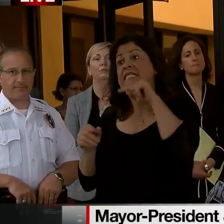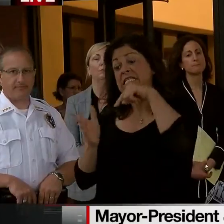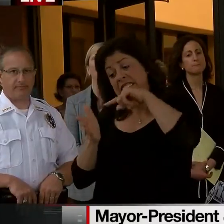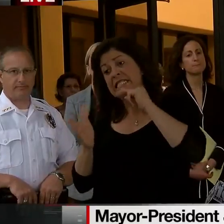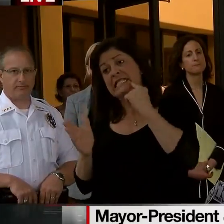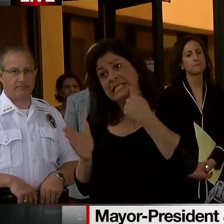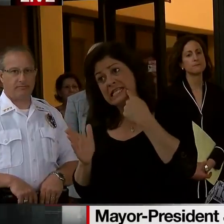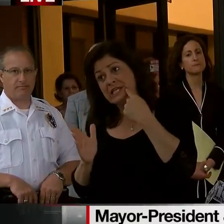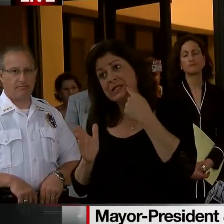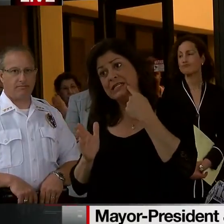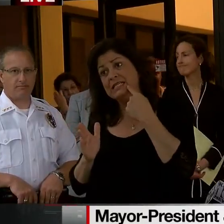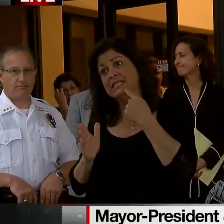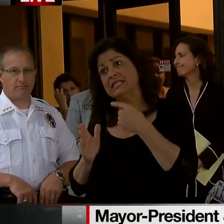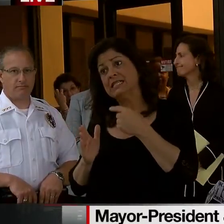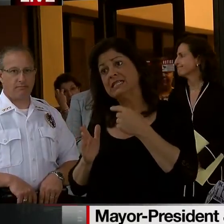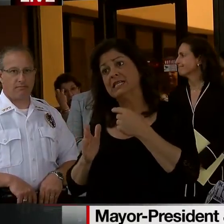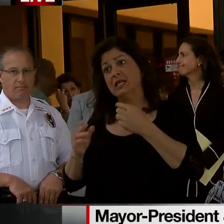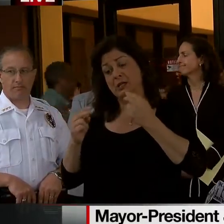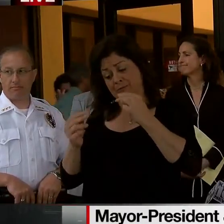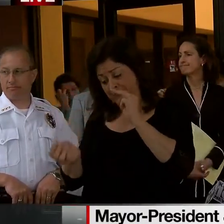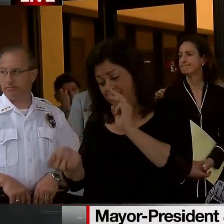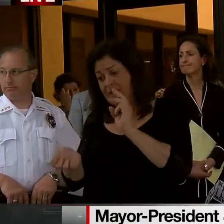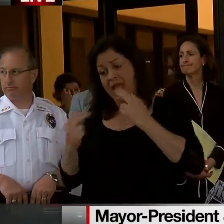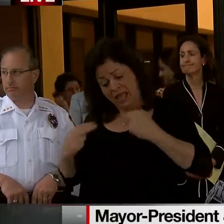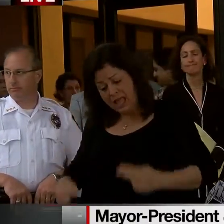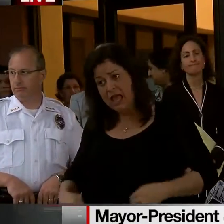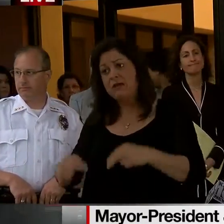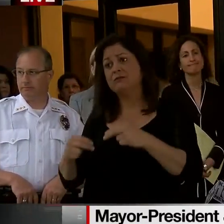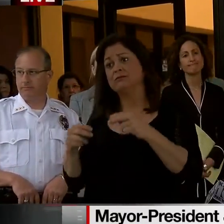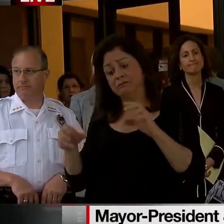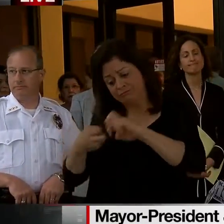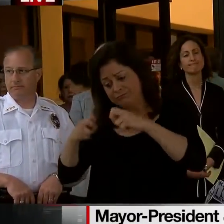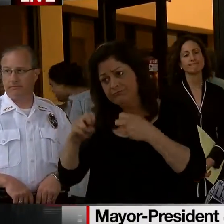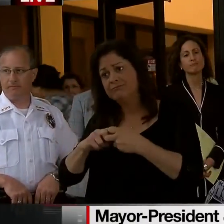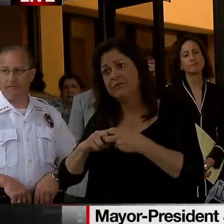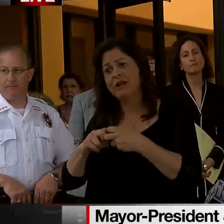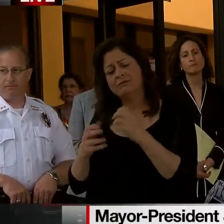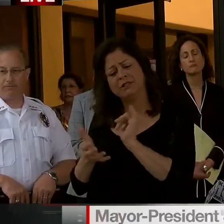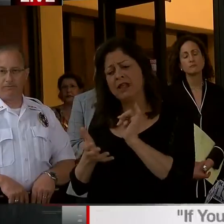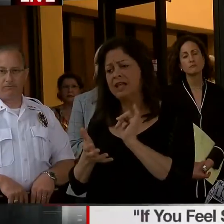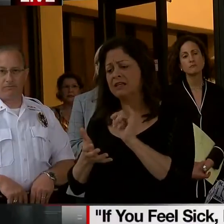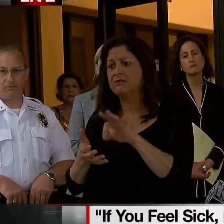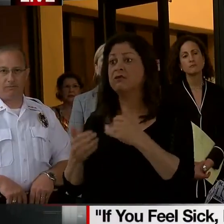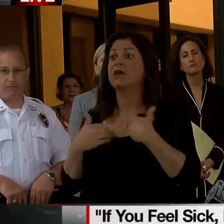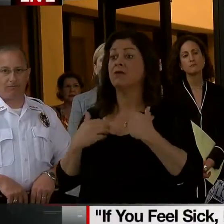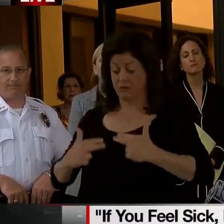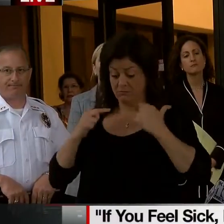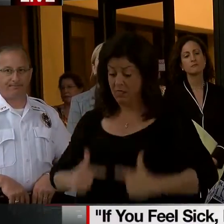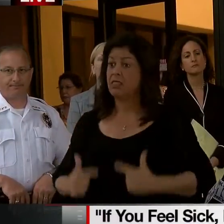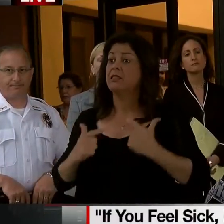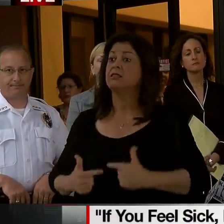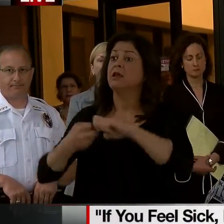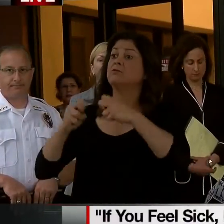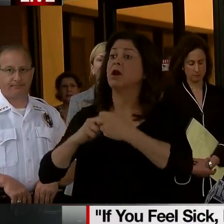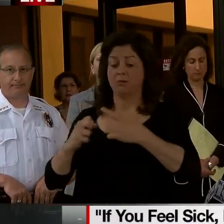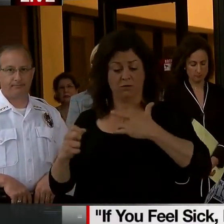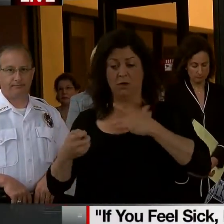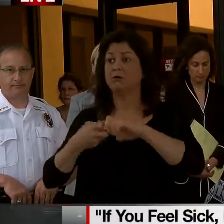that can put you at an increased risk, for example, a condition that weakens your lung or heart function or even immune